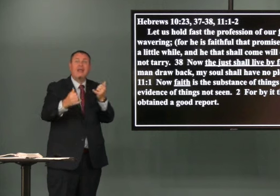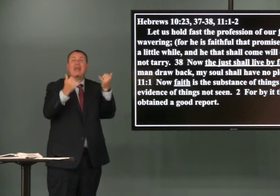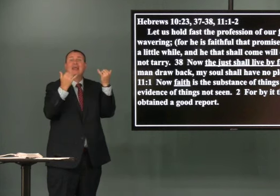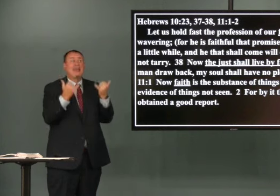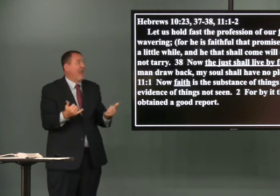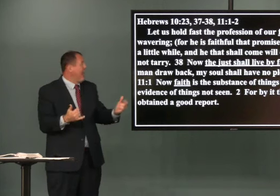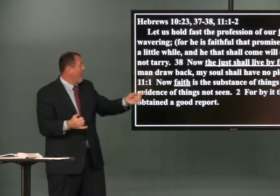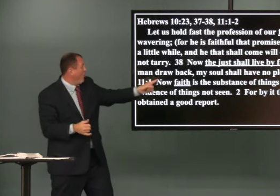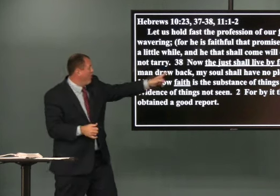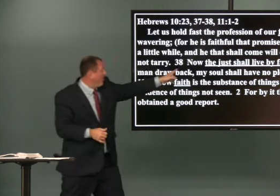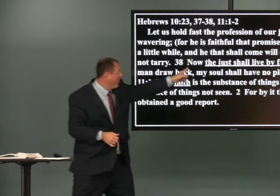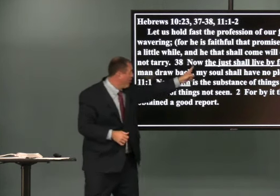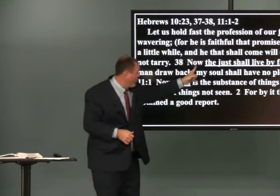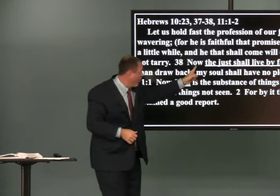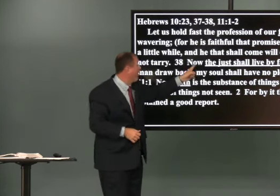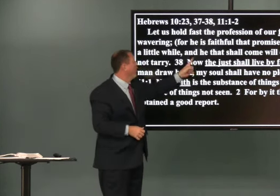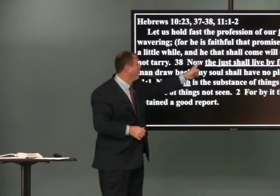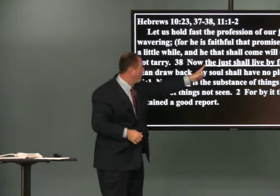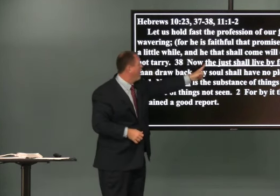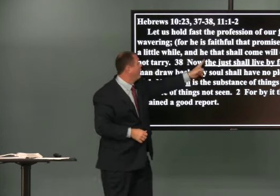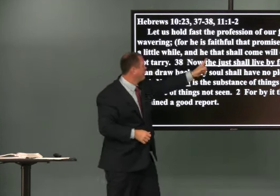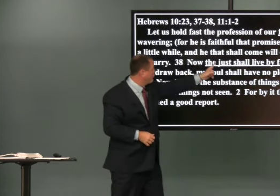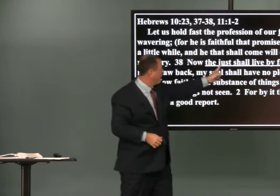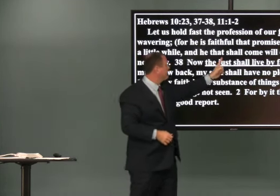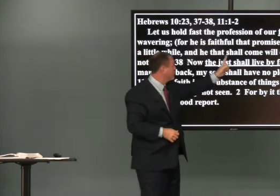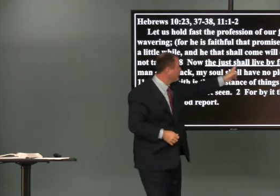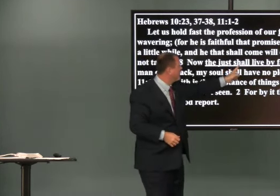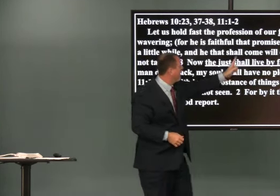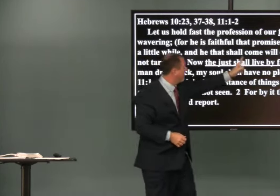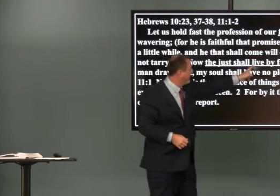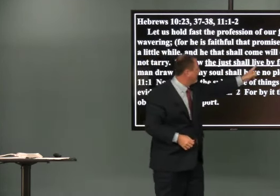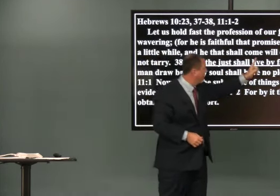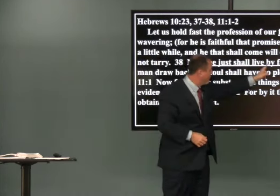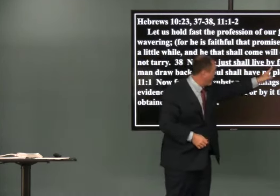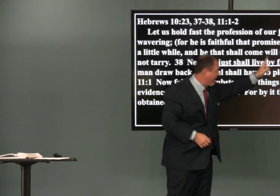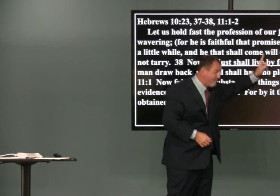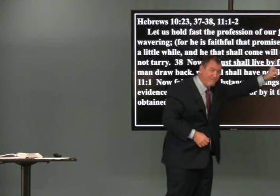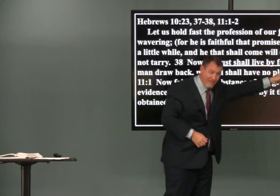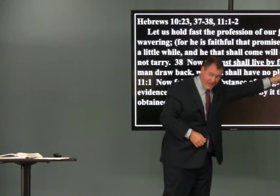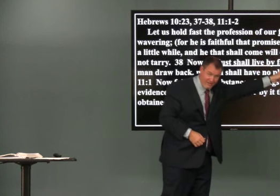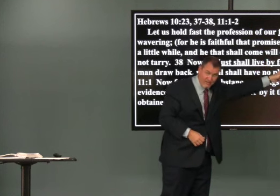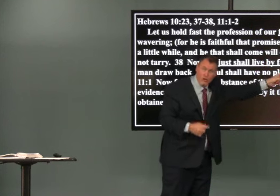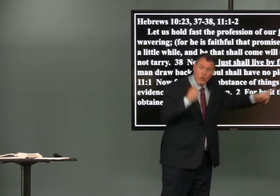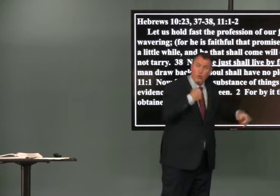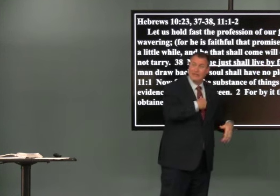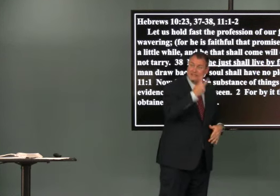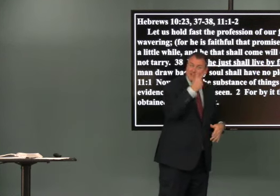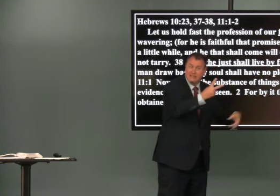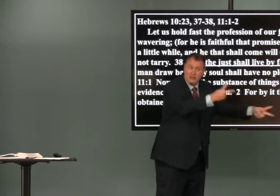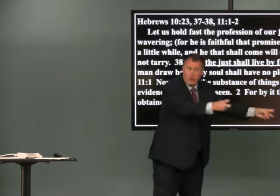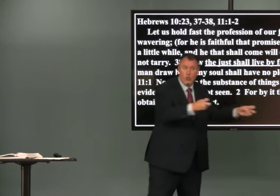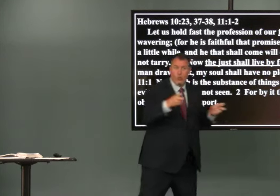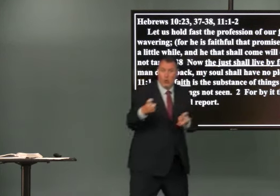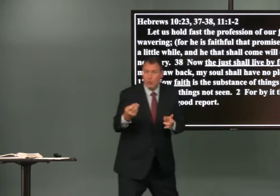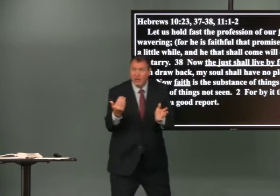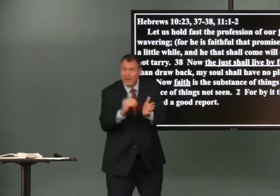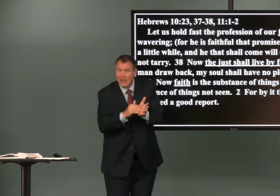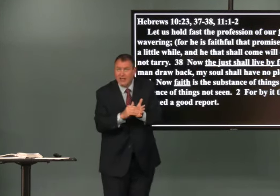and will not tarry now the just shall live by faith we see it quoted